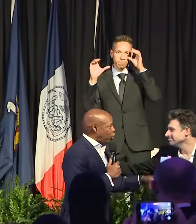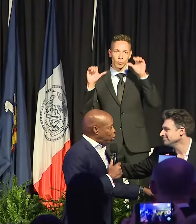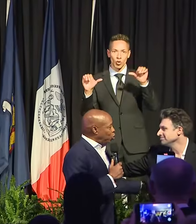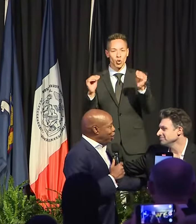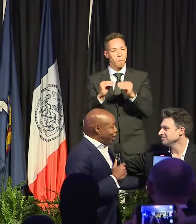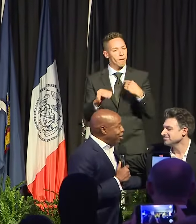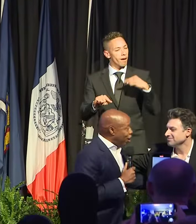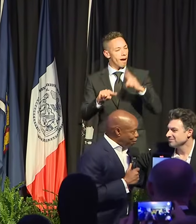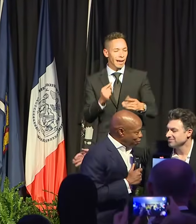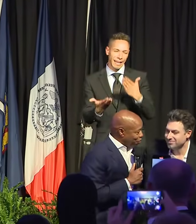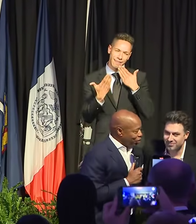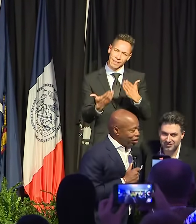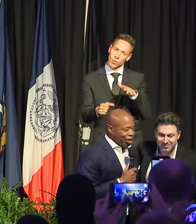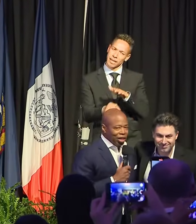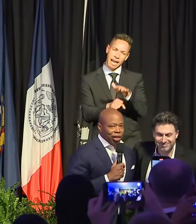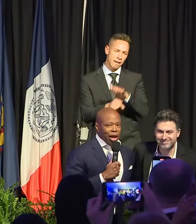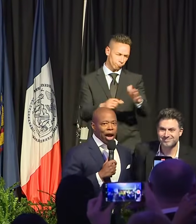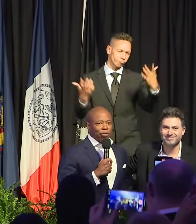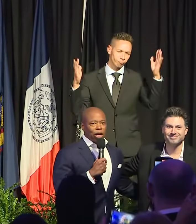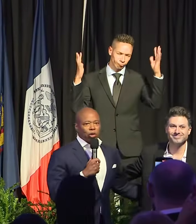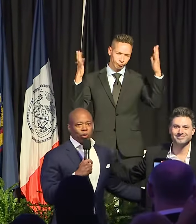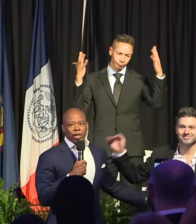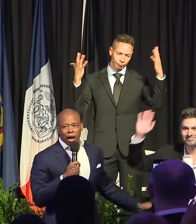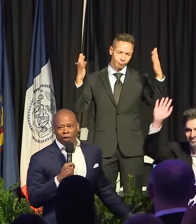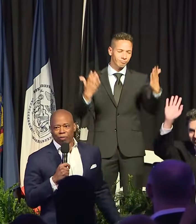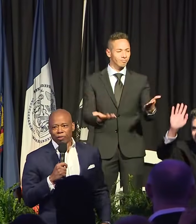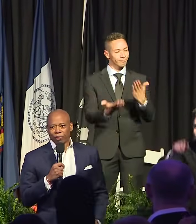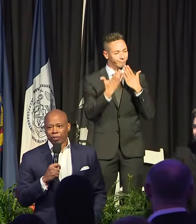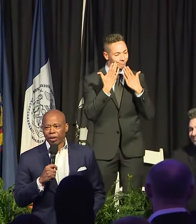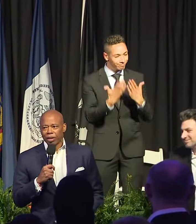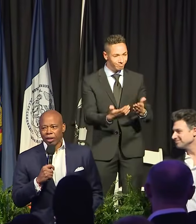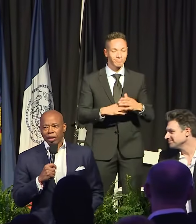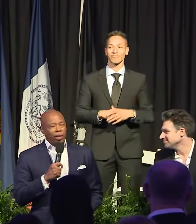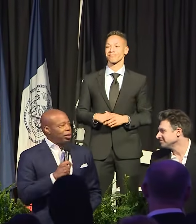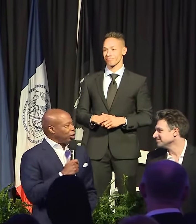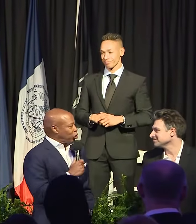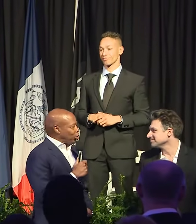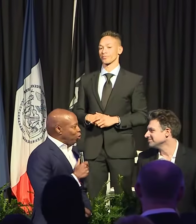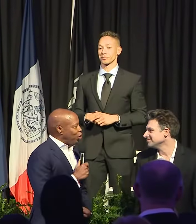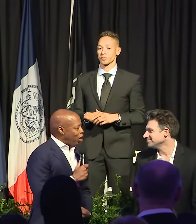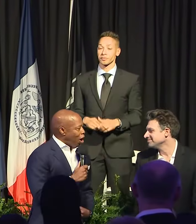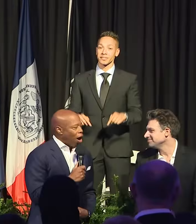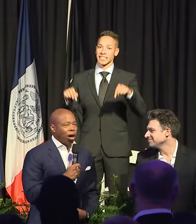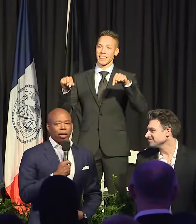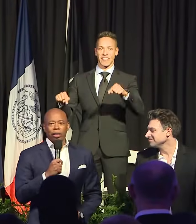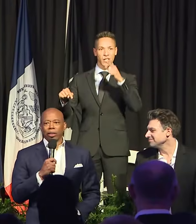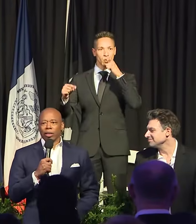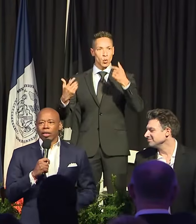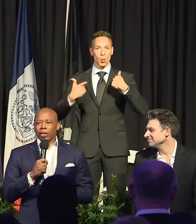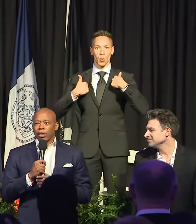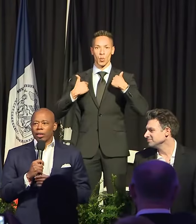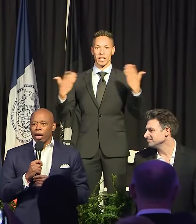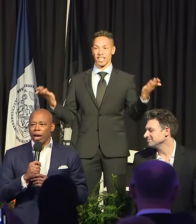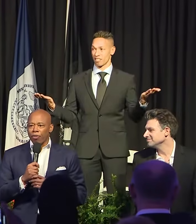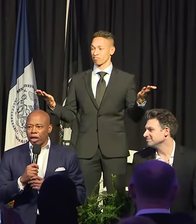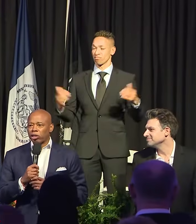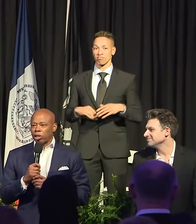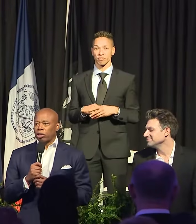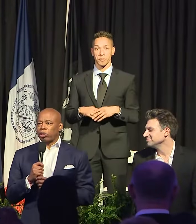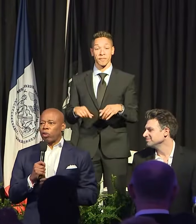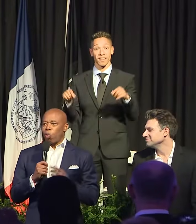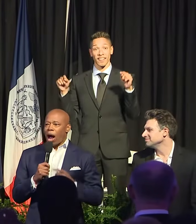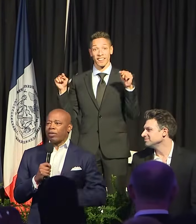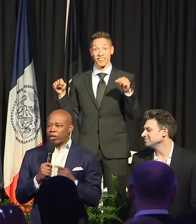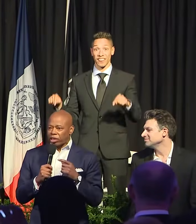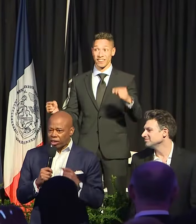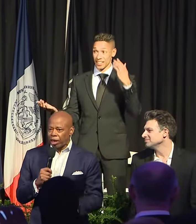cannot thank you enough. Cannot thank you enough. This is who we are. And this